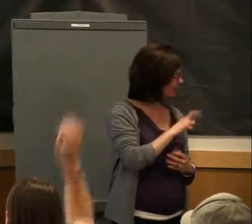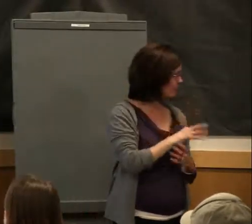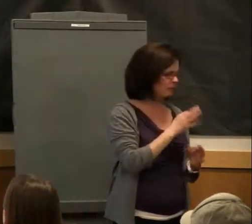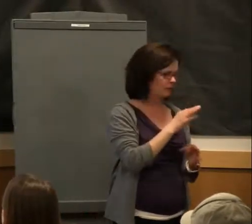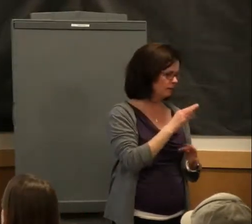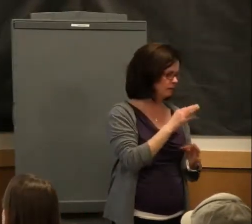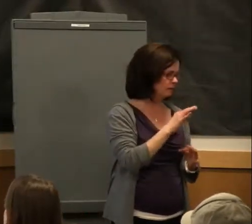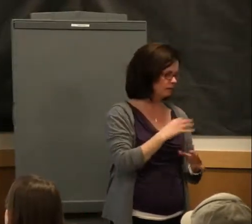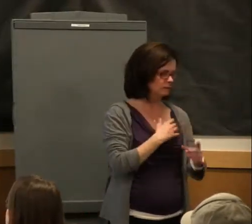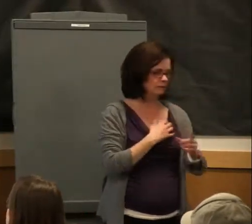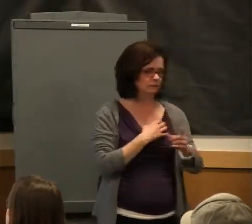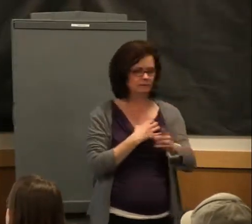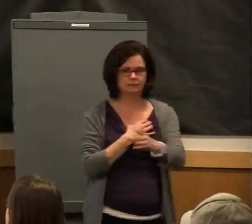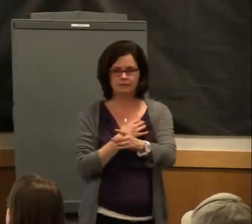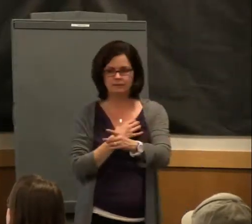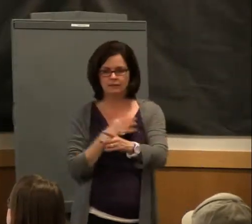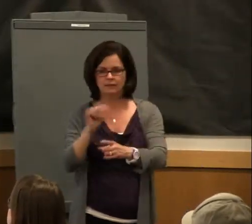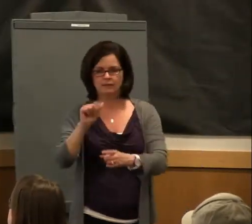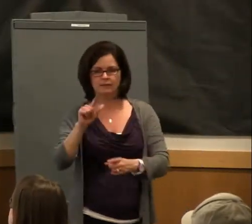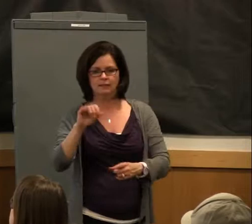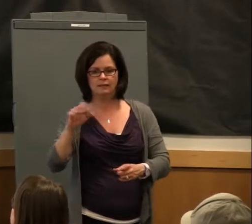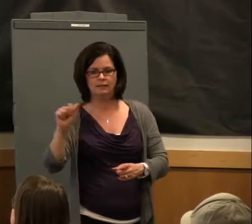Alyssa.